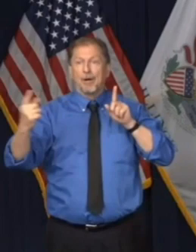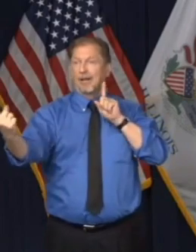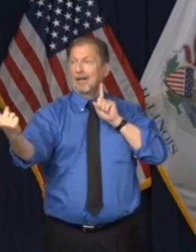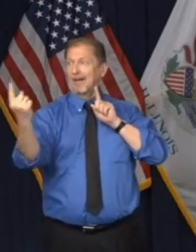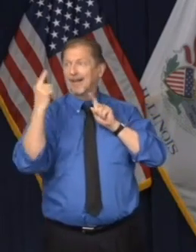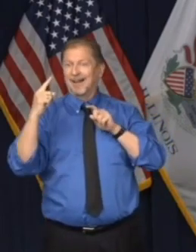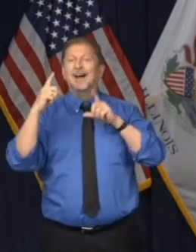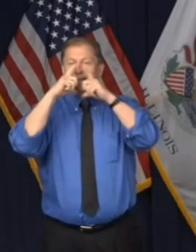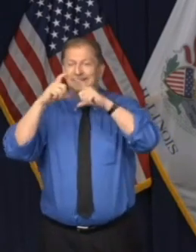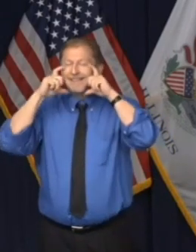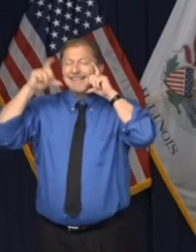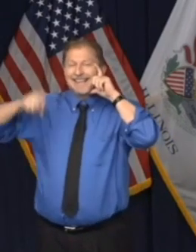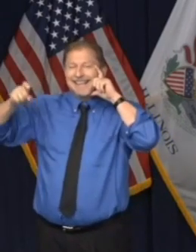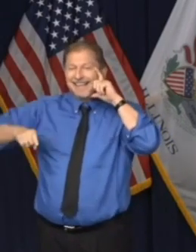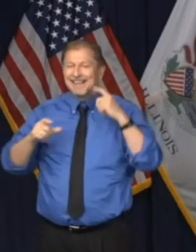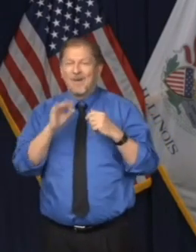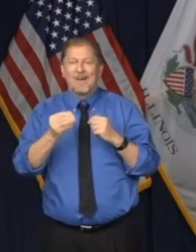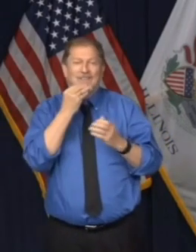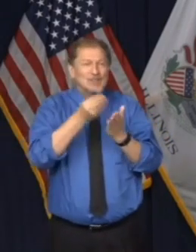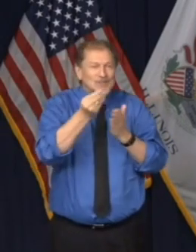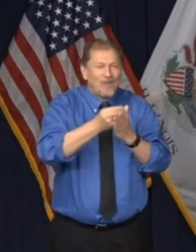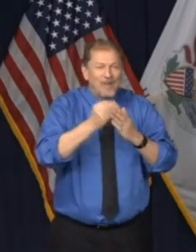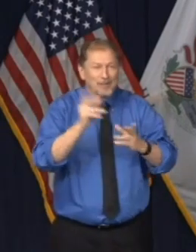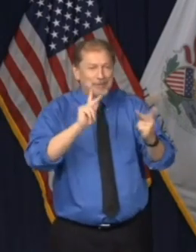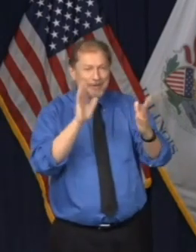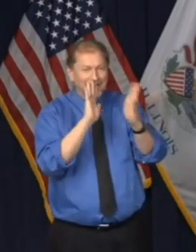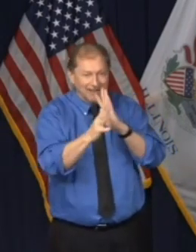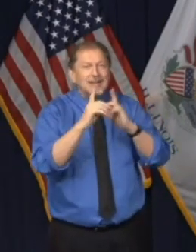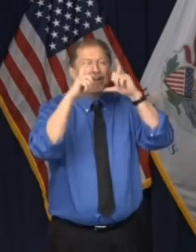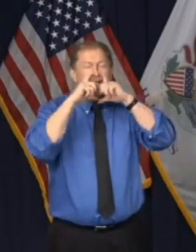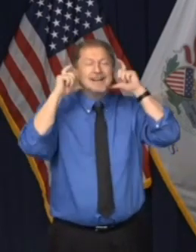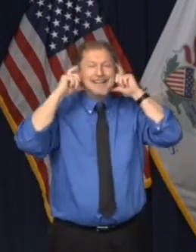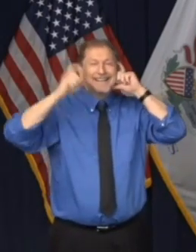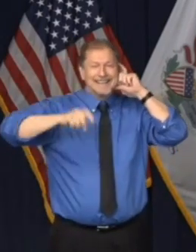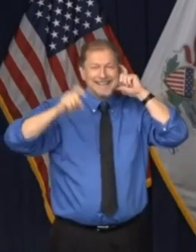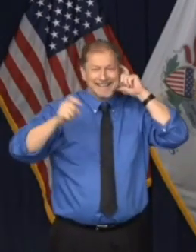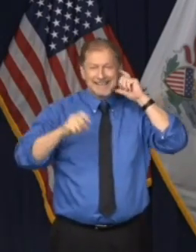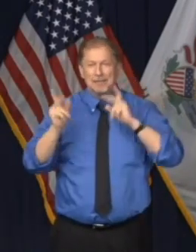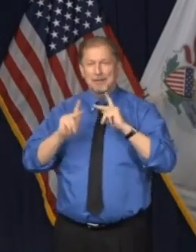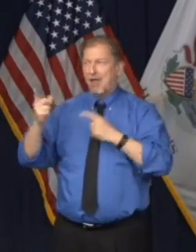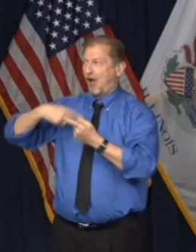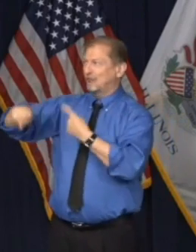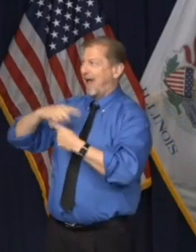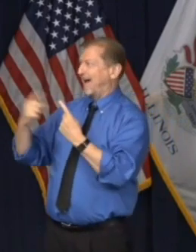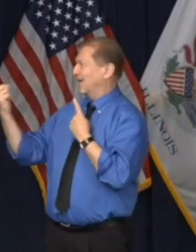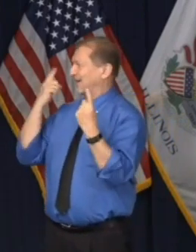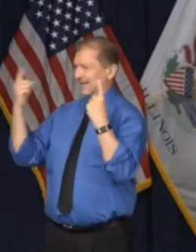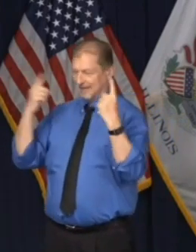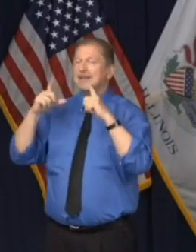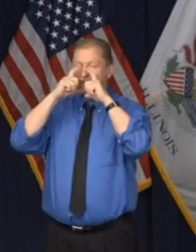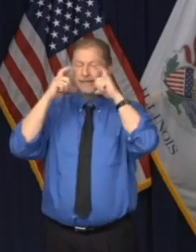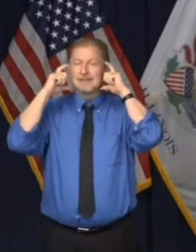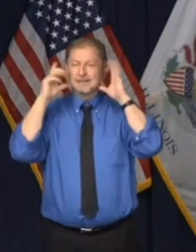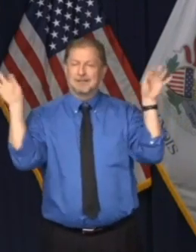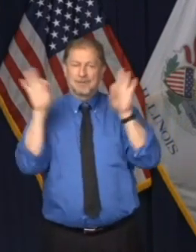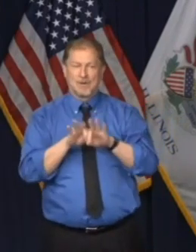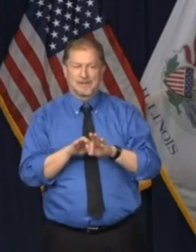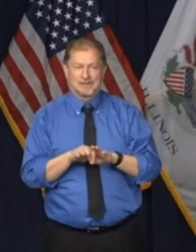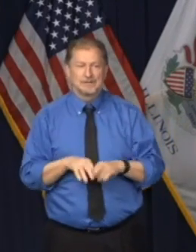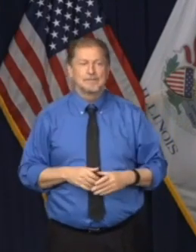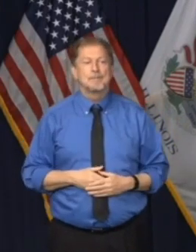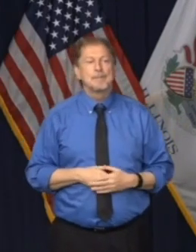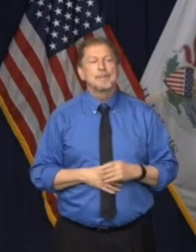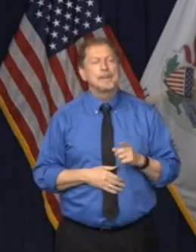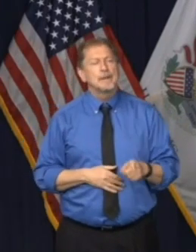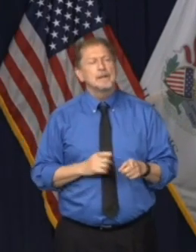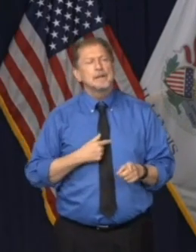public place with others, or you think you are going to be, you should carry a mask, wear a mask with you, on you. From Amy